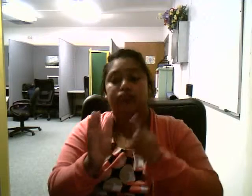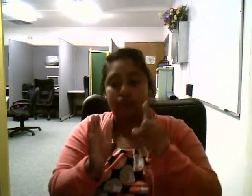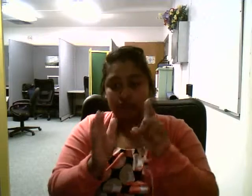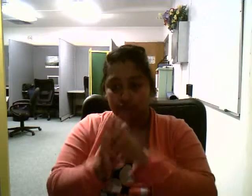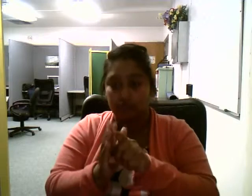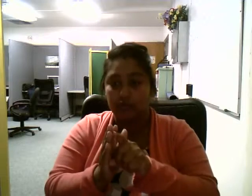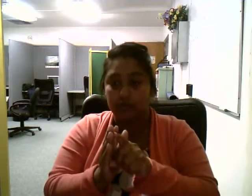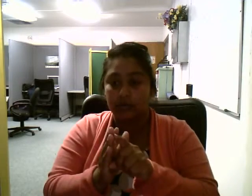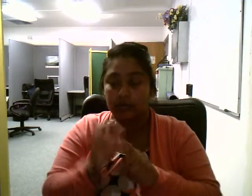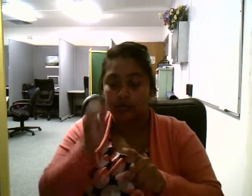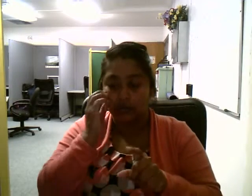presenting.